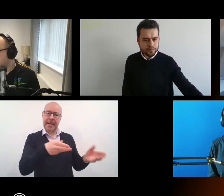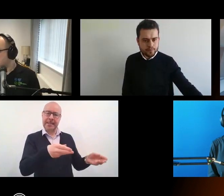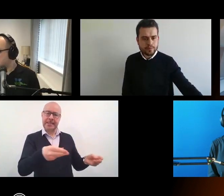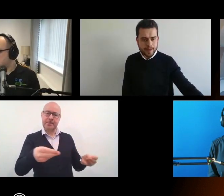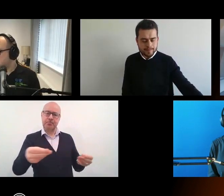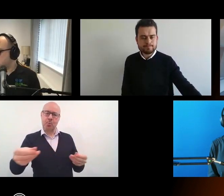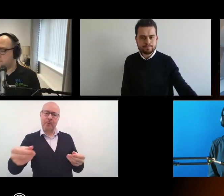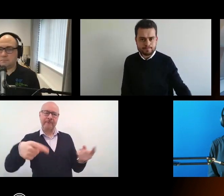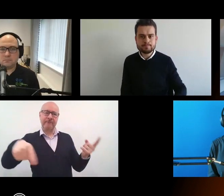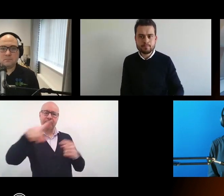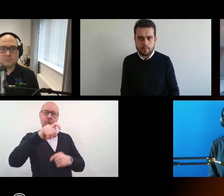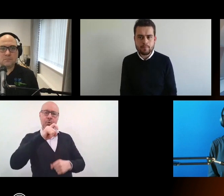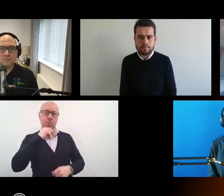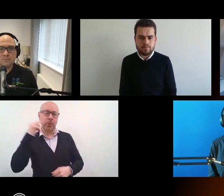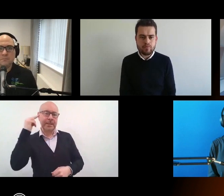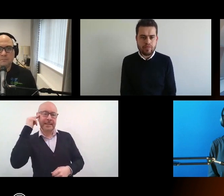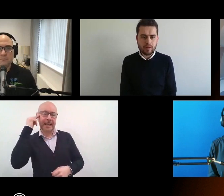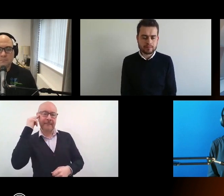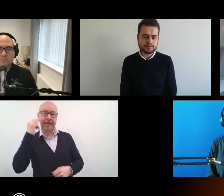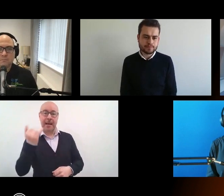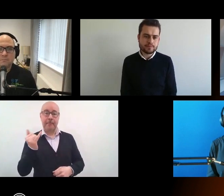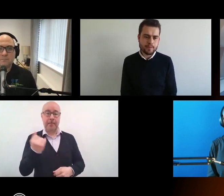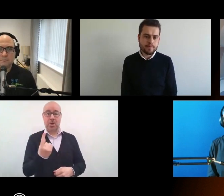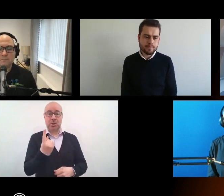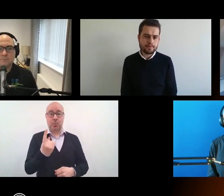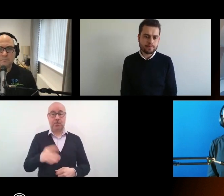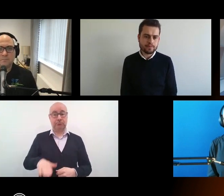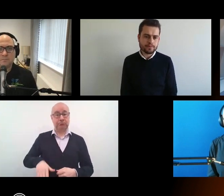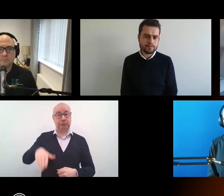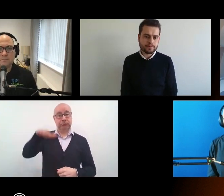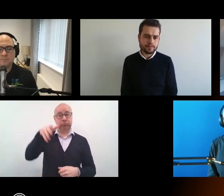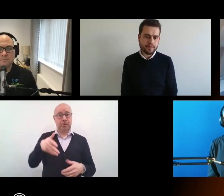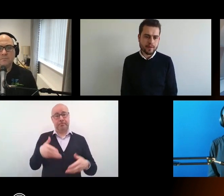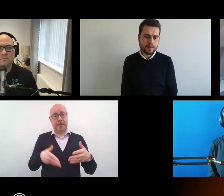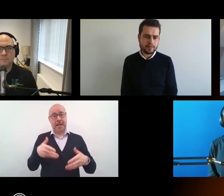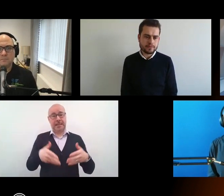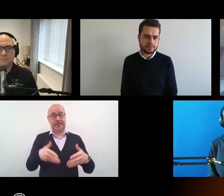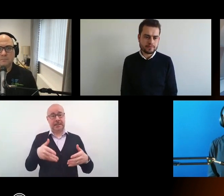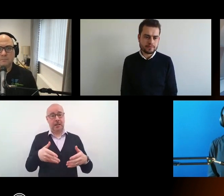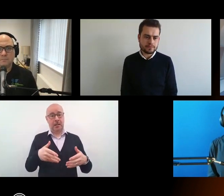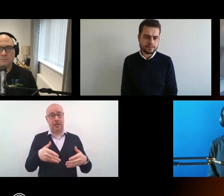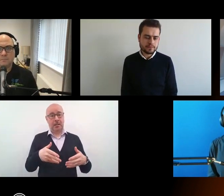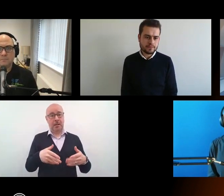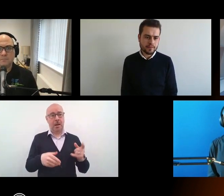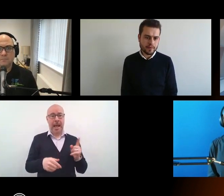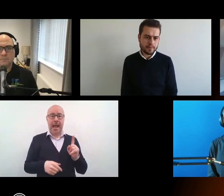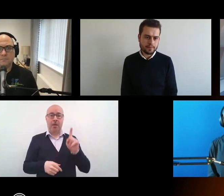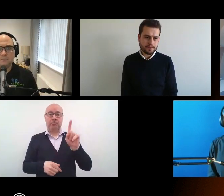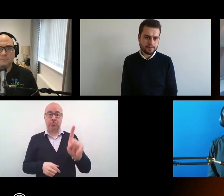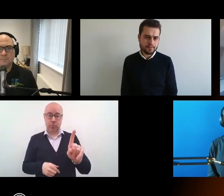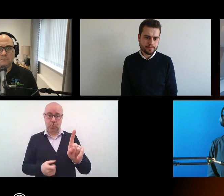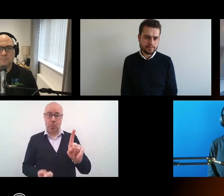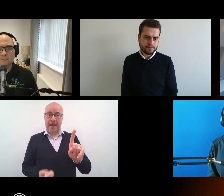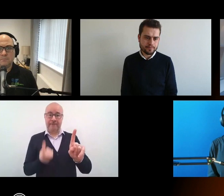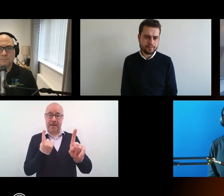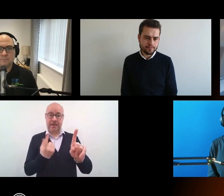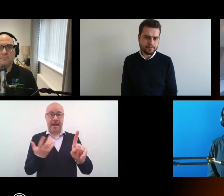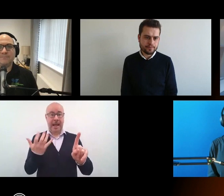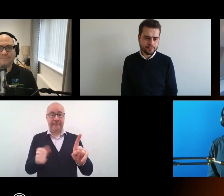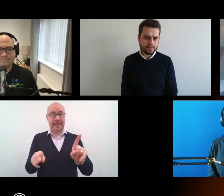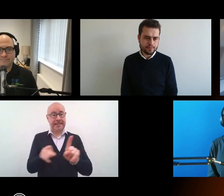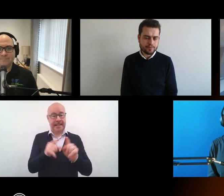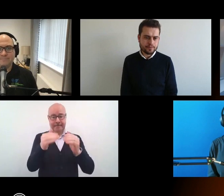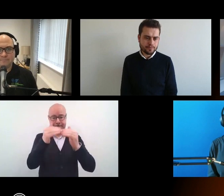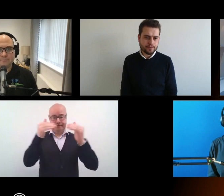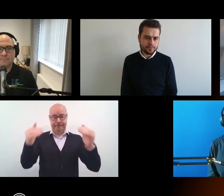who is attending, who is a native sign language user, has the same experience as Andrew Dewey, a hearing person,